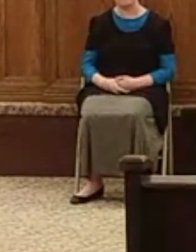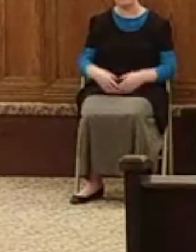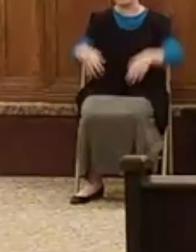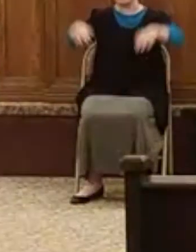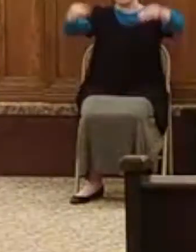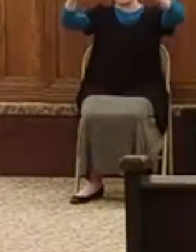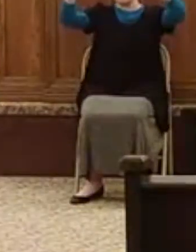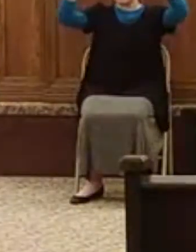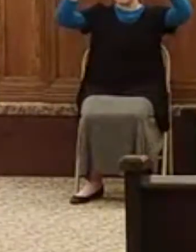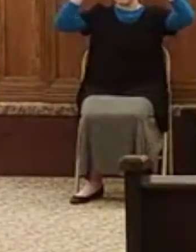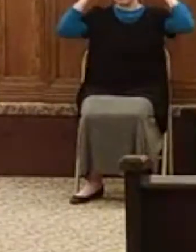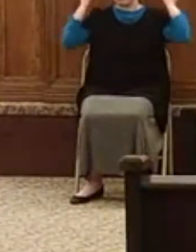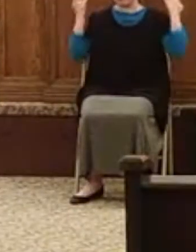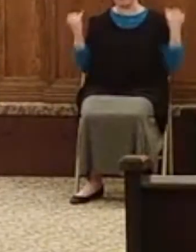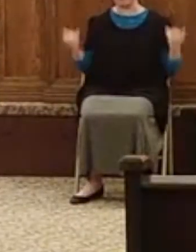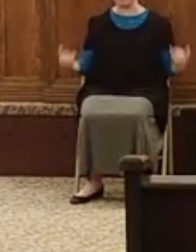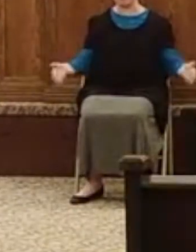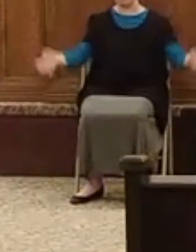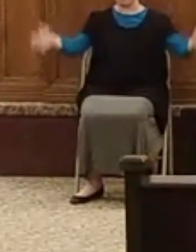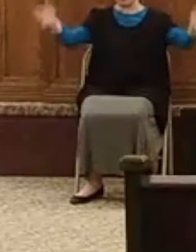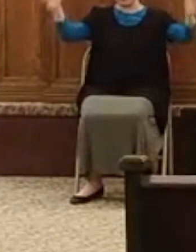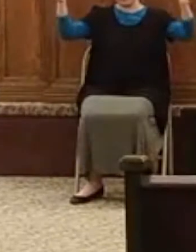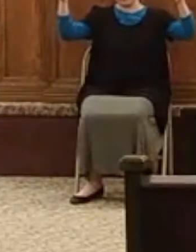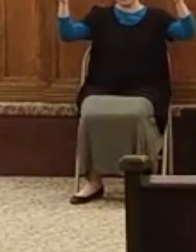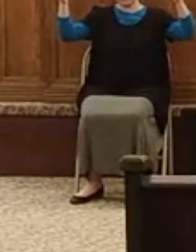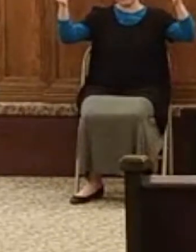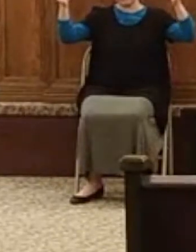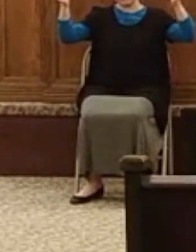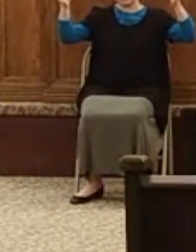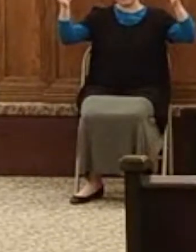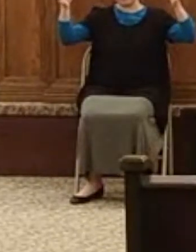Hallelujah. Why don't you lift your hands right now?